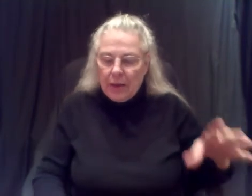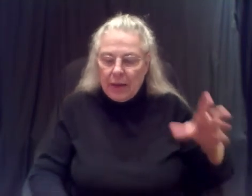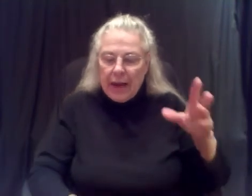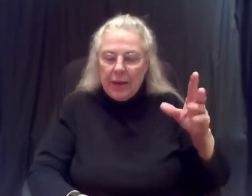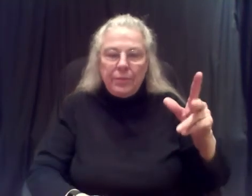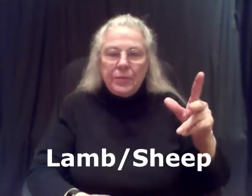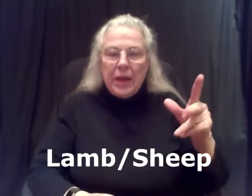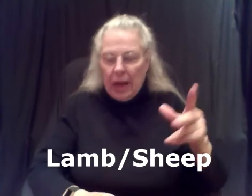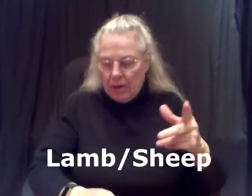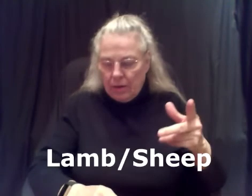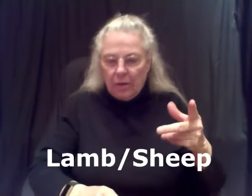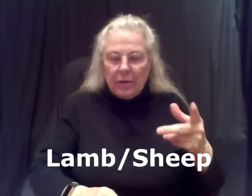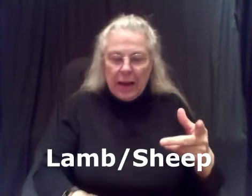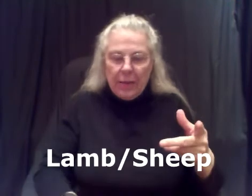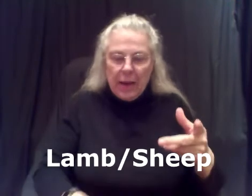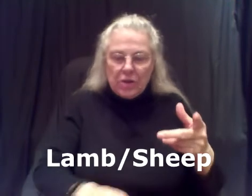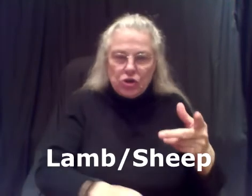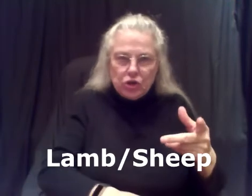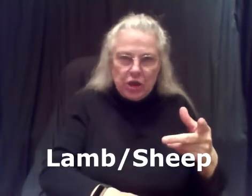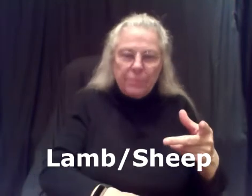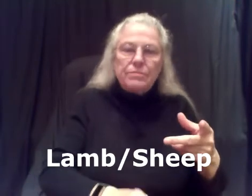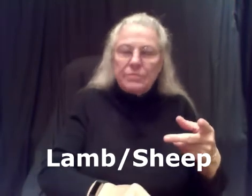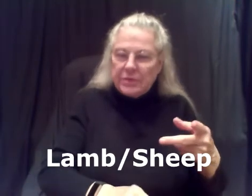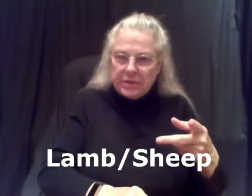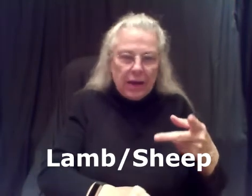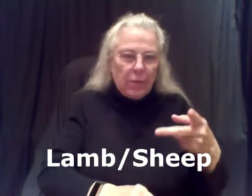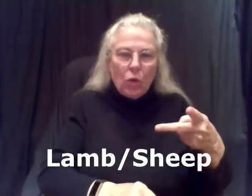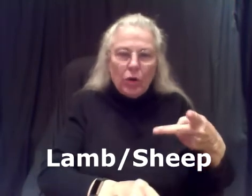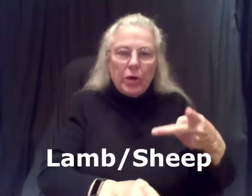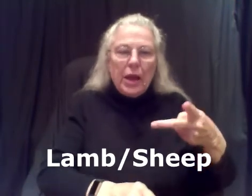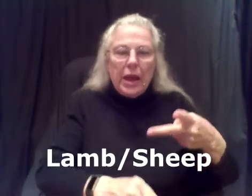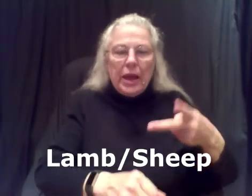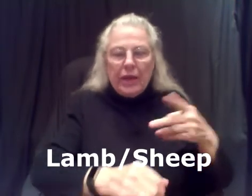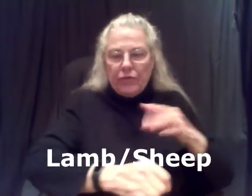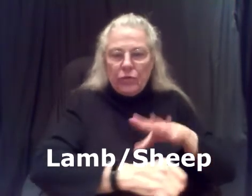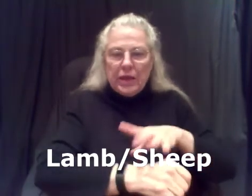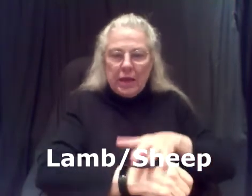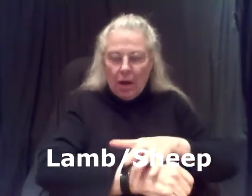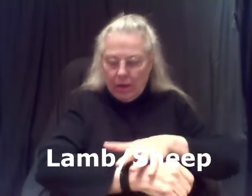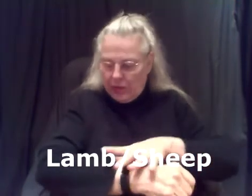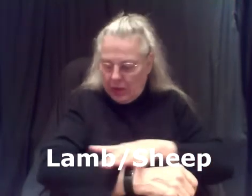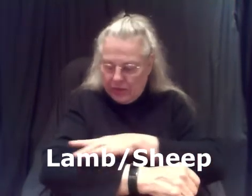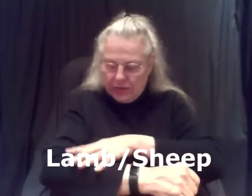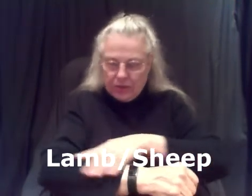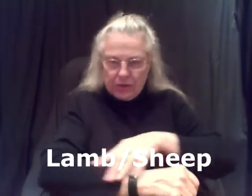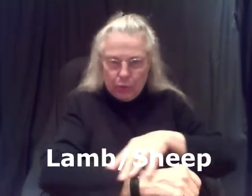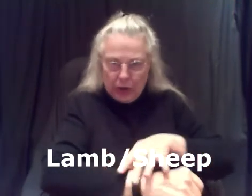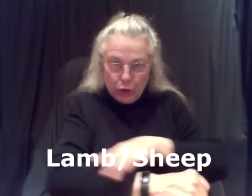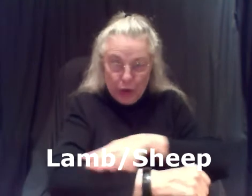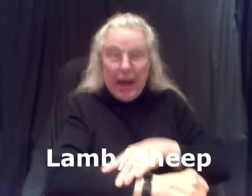Lamb and sheep, same word. If you think of this as being your